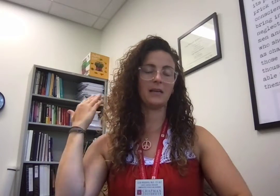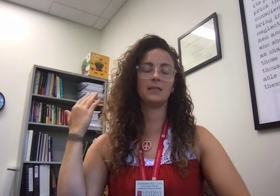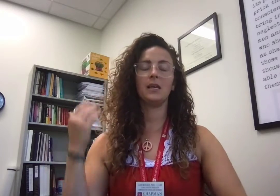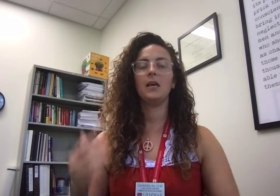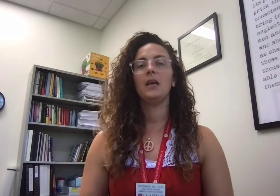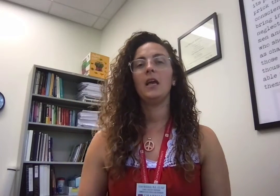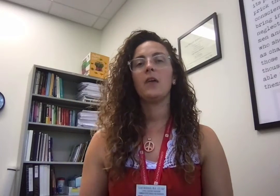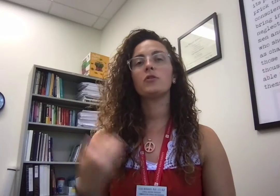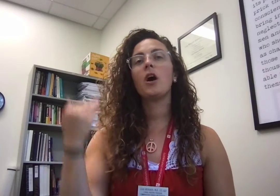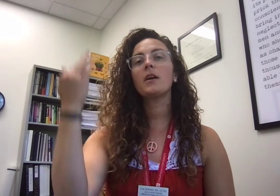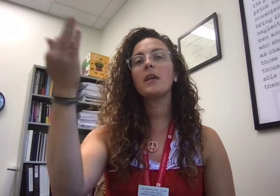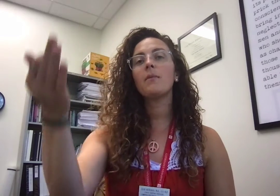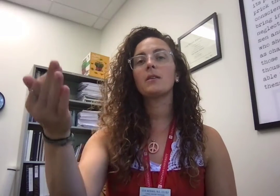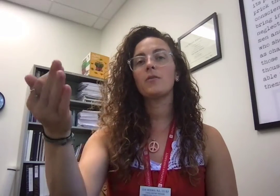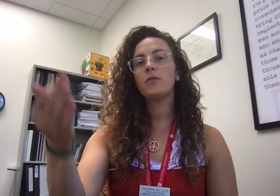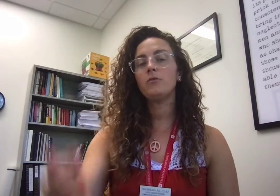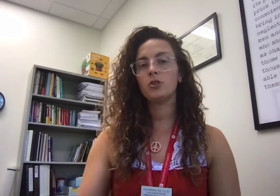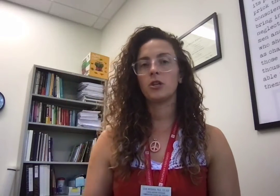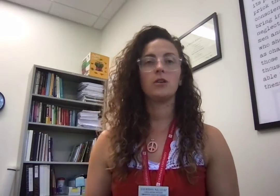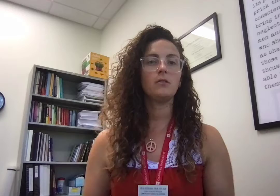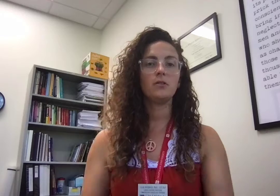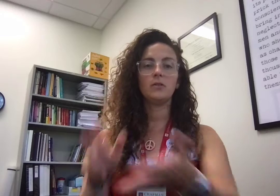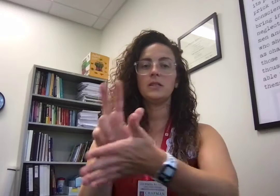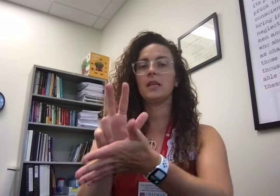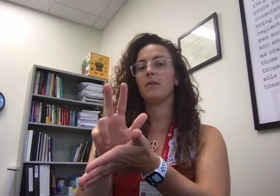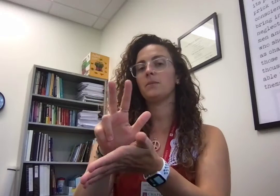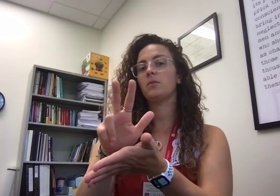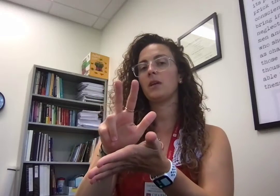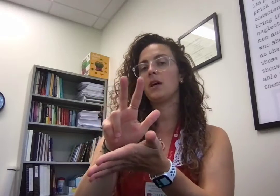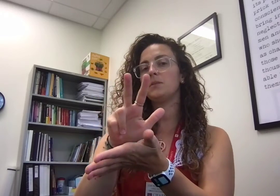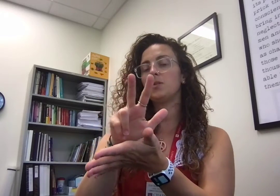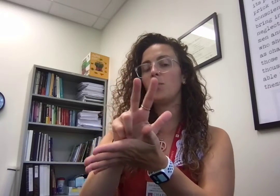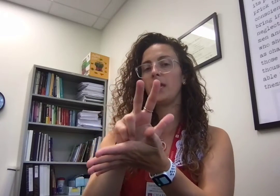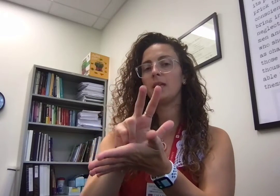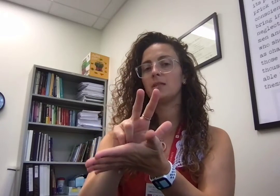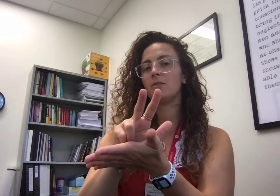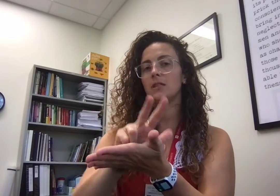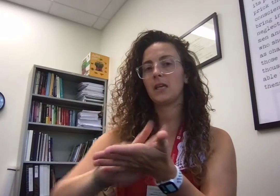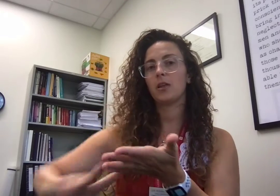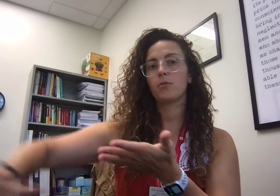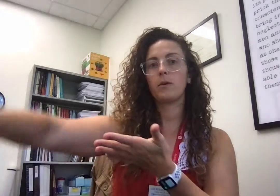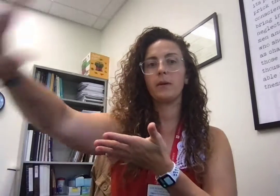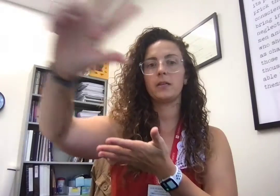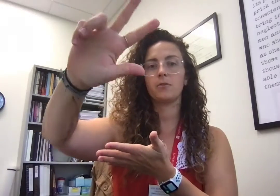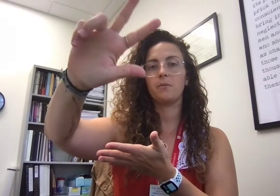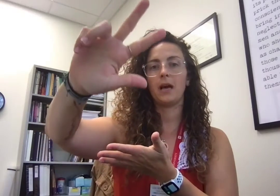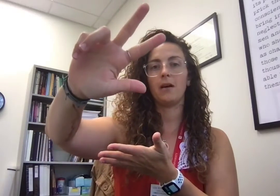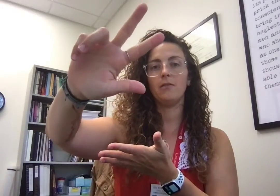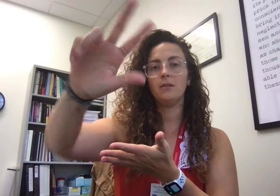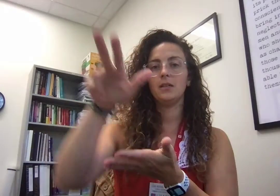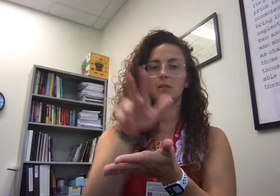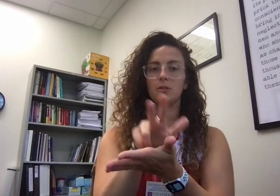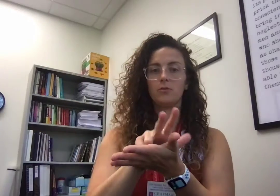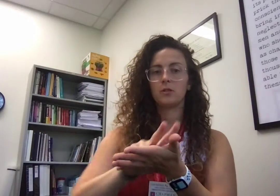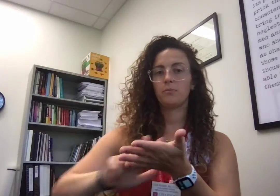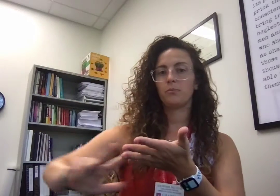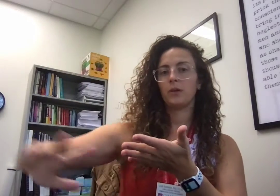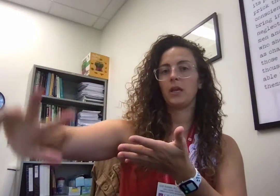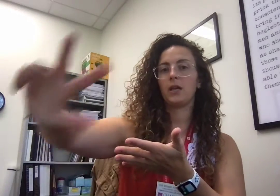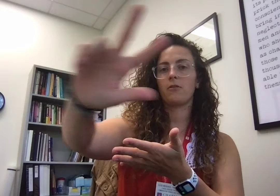past. If you're talking about the future, you could do the same. So when it comes to weeks, you could say 3 weeks from now. So just bringing it